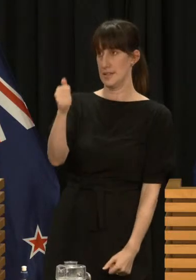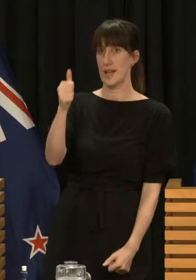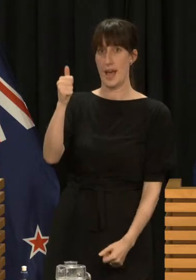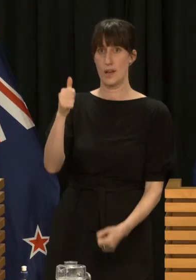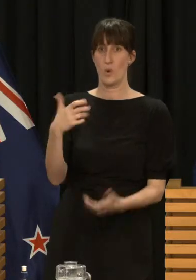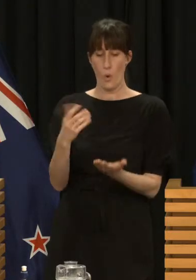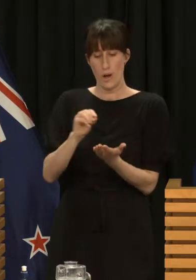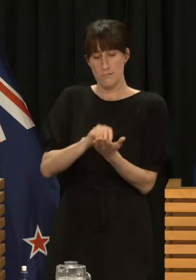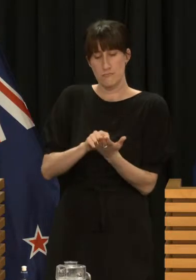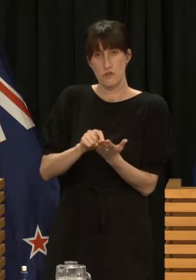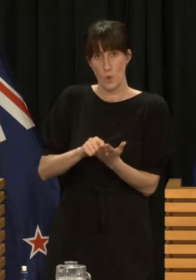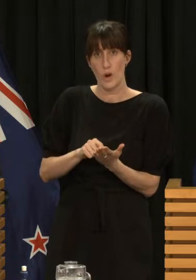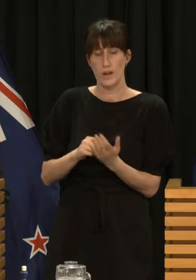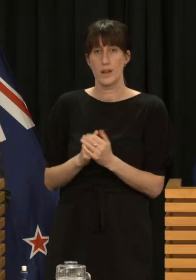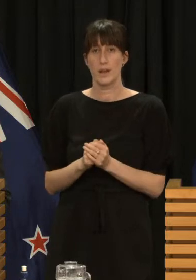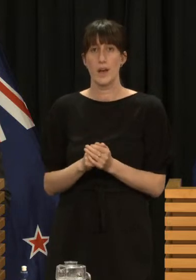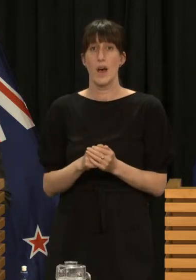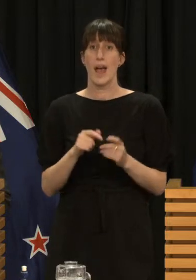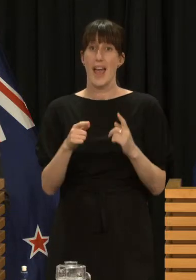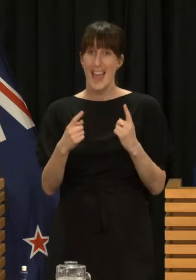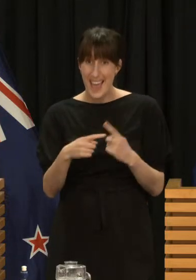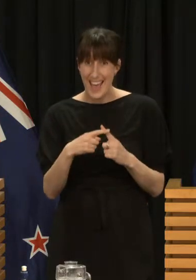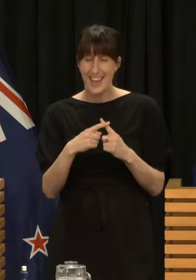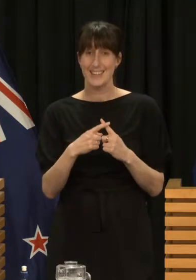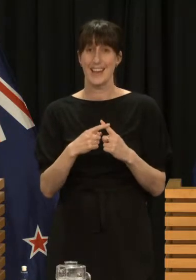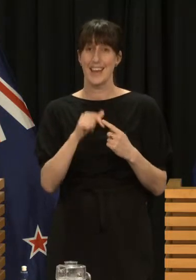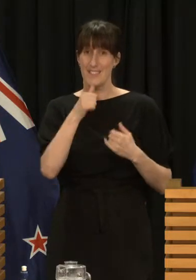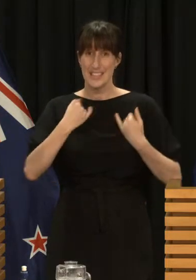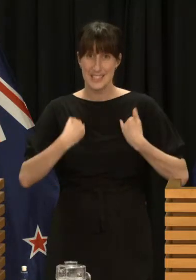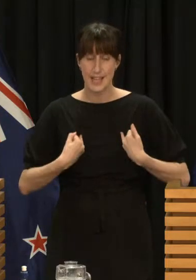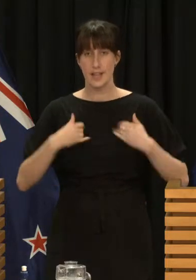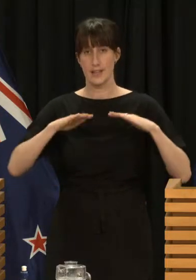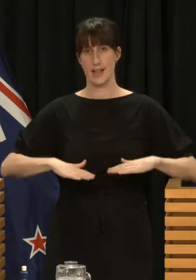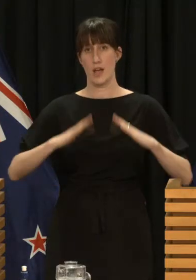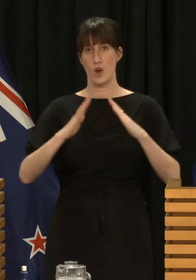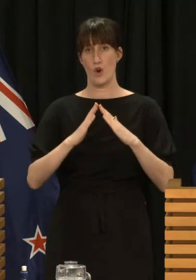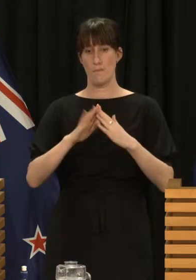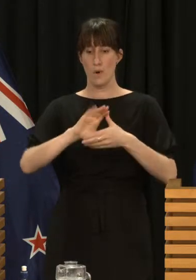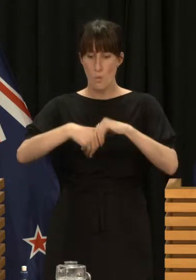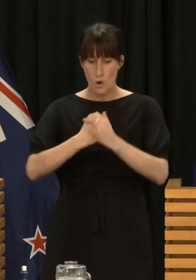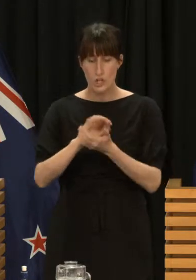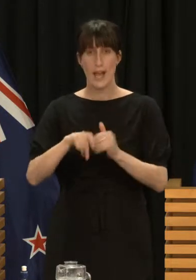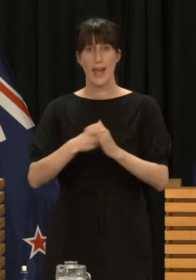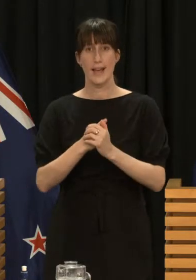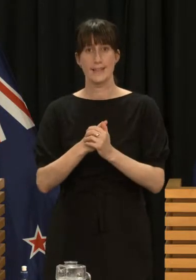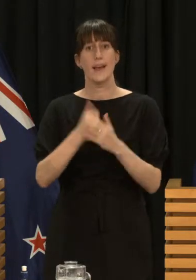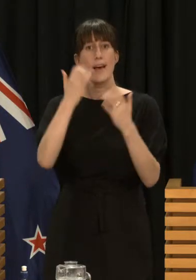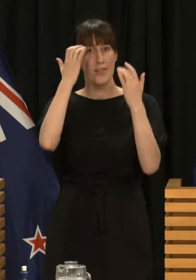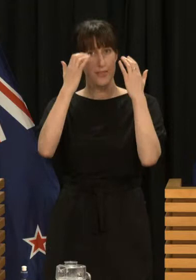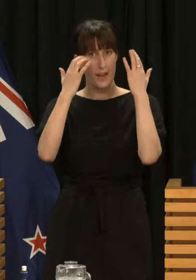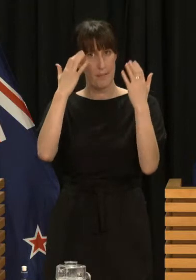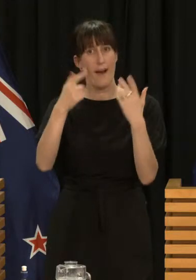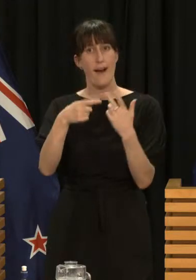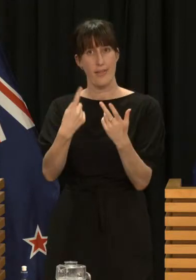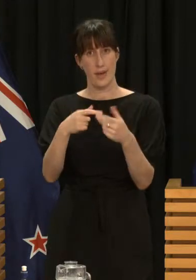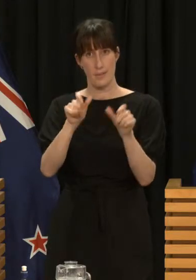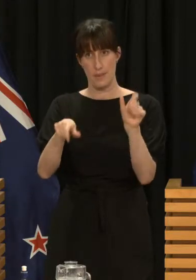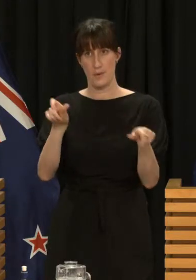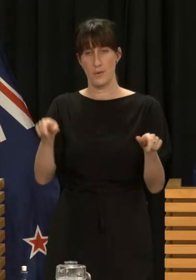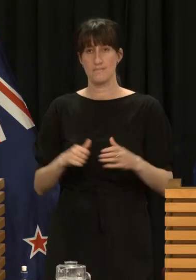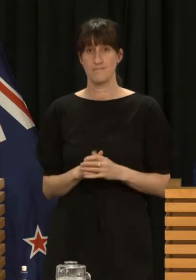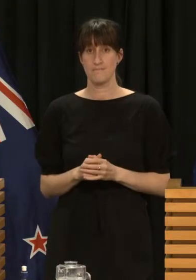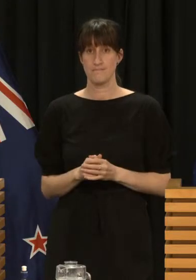continues. Stay home if you're sick, maintain good hand hygiene, and think about others. I do want to end with two very